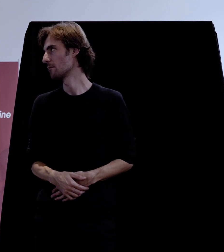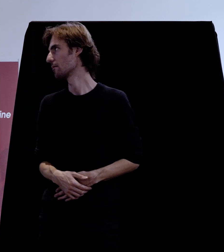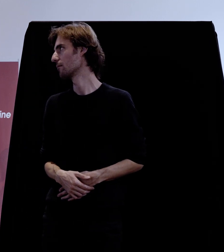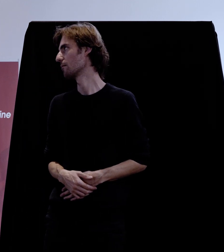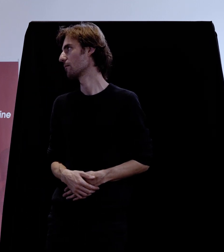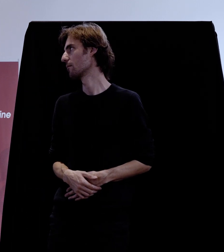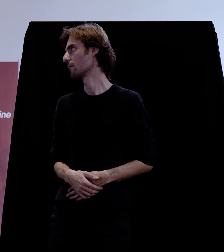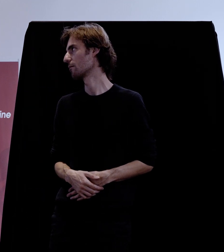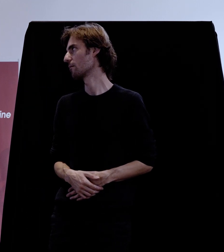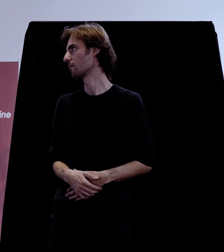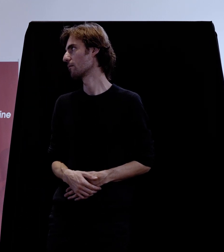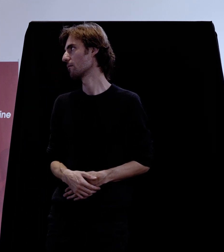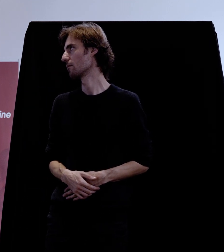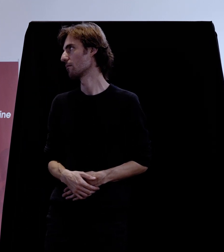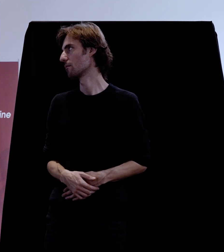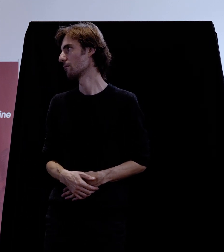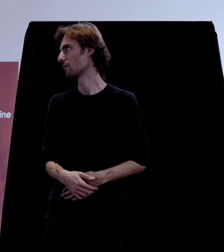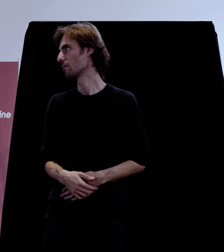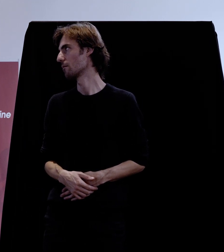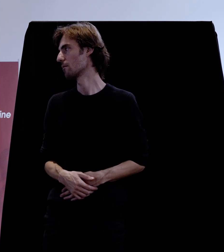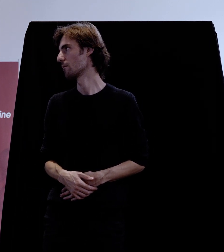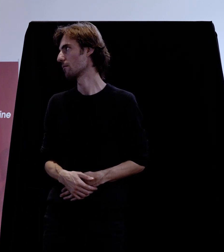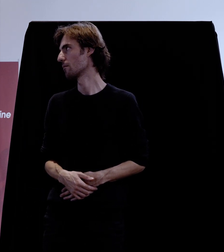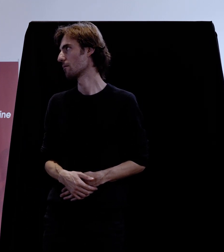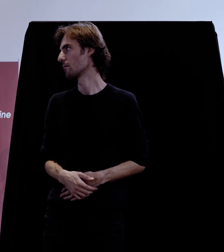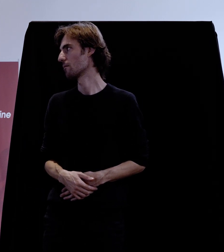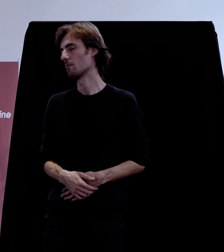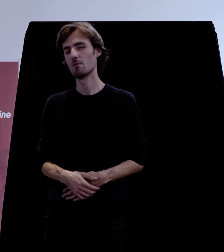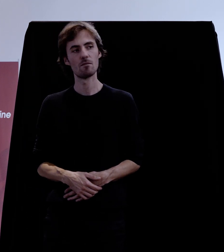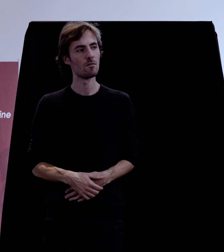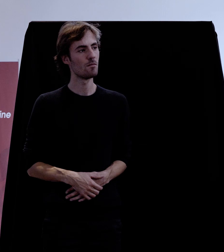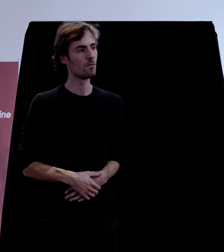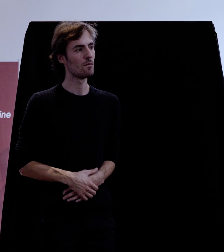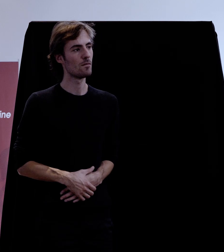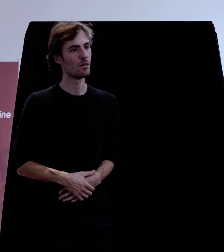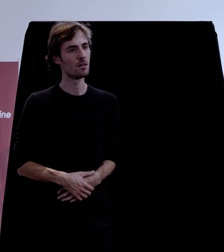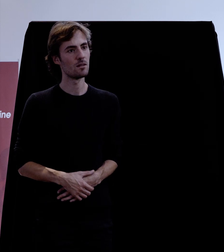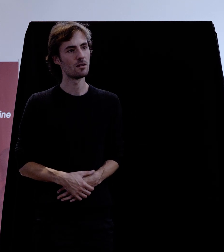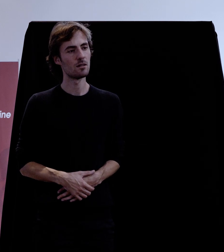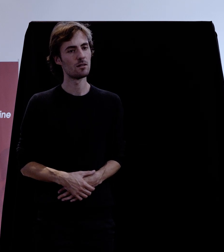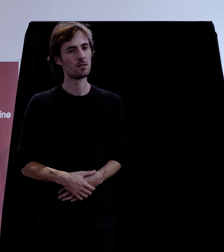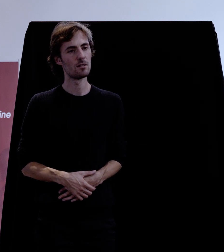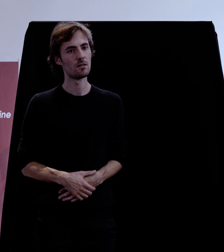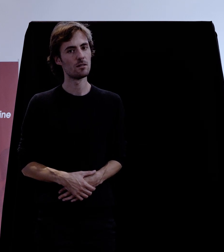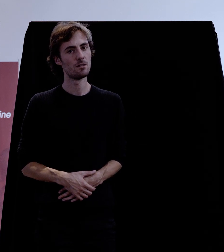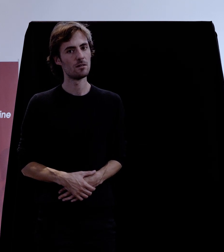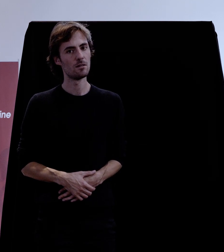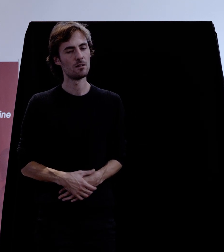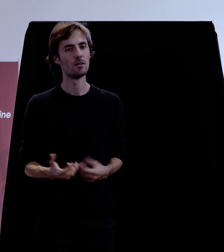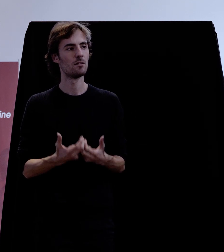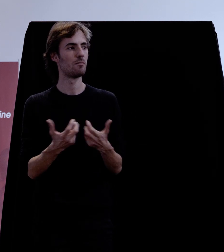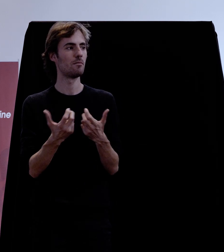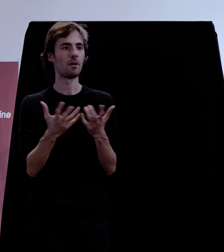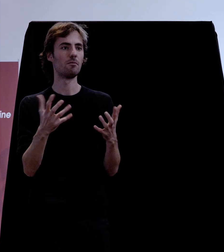Our laundry machines are in our our lowest level. We have tri-level down